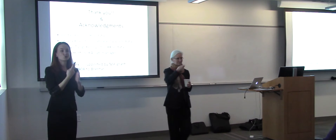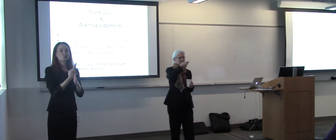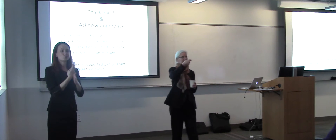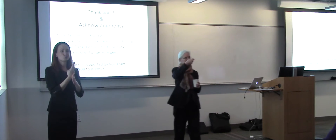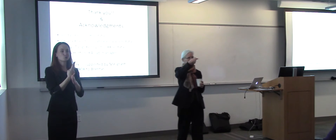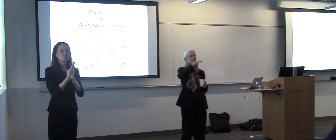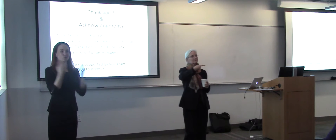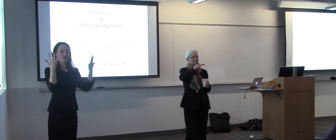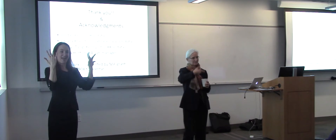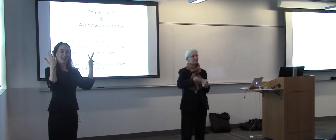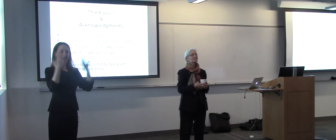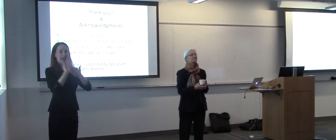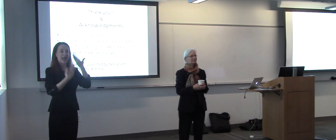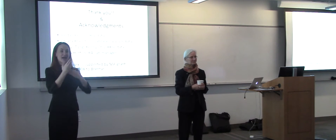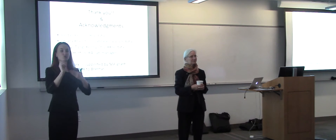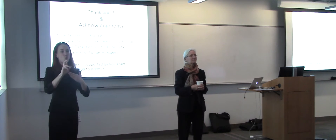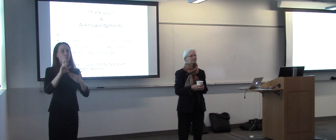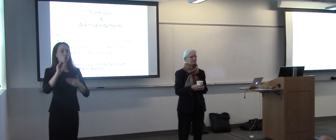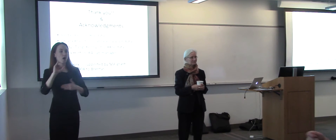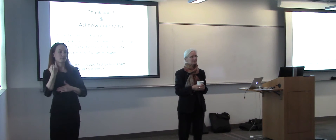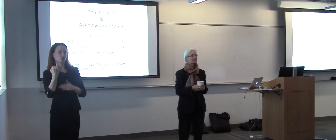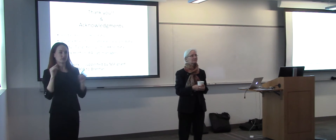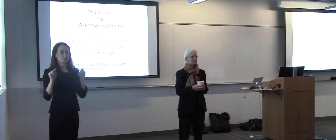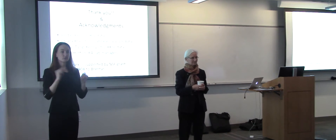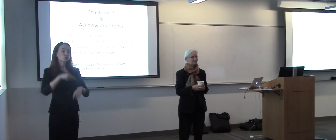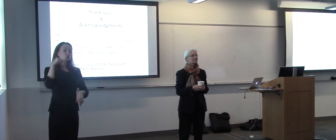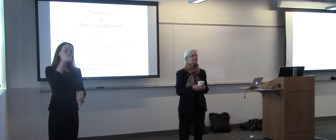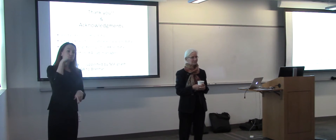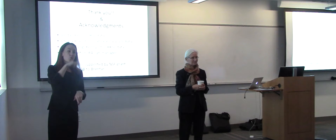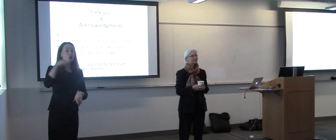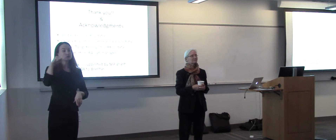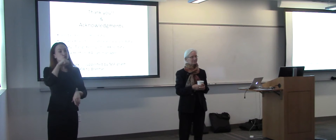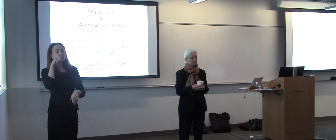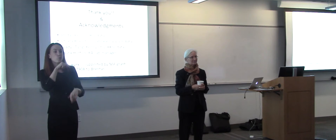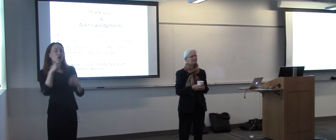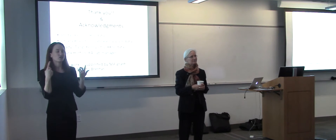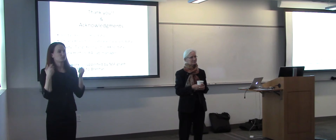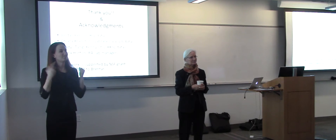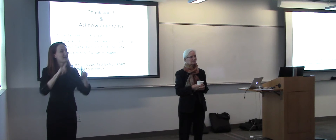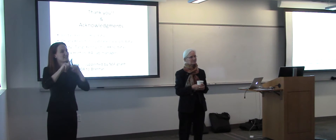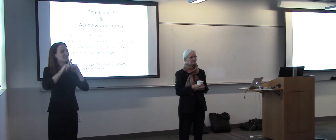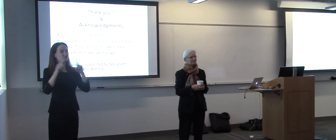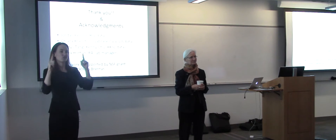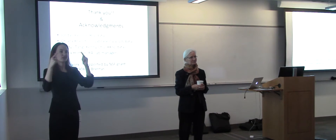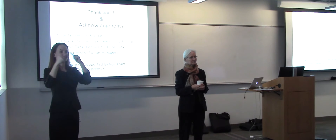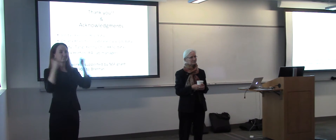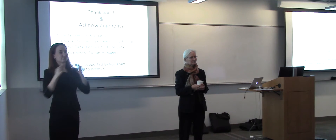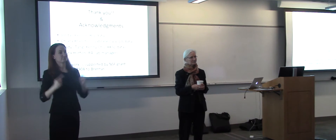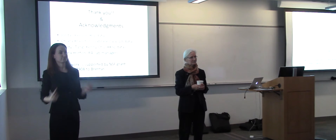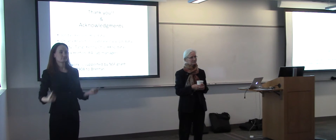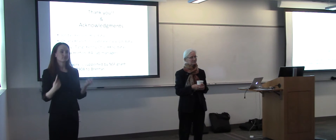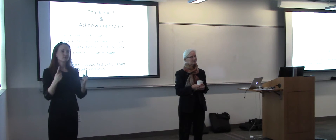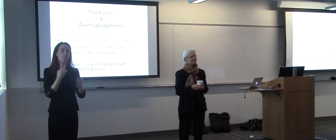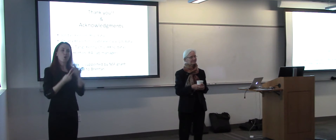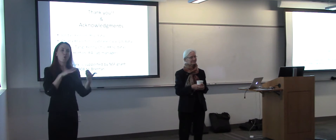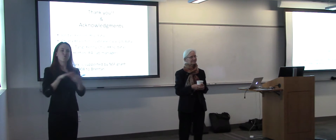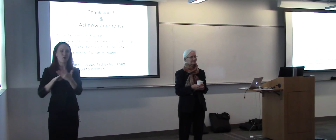with the hand or with the object. You can do toothbrush or brush or many of these things. You can do both